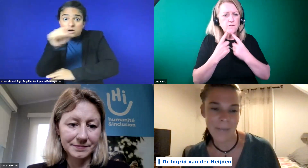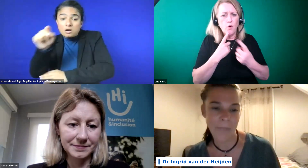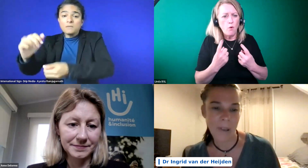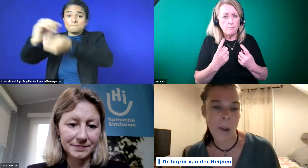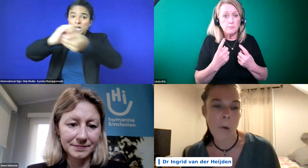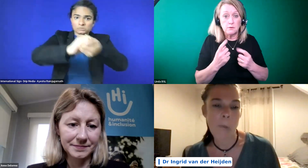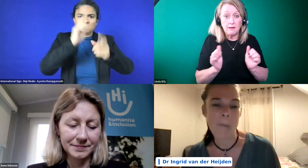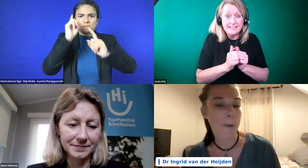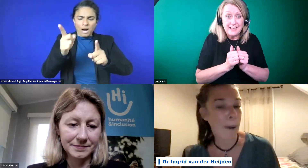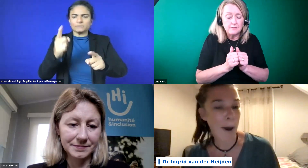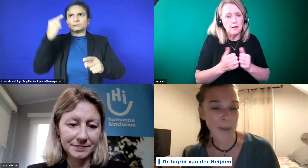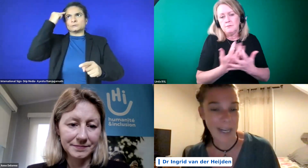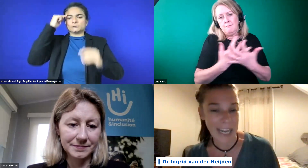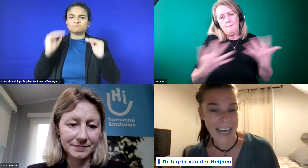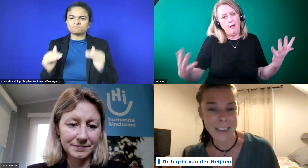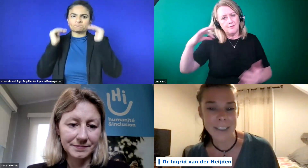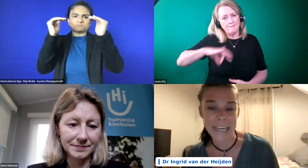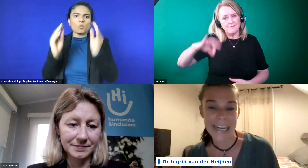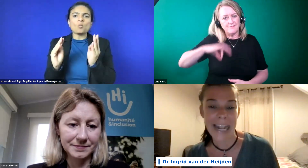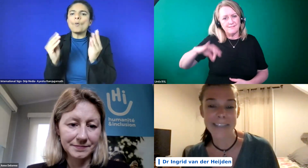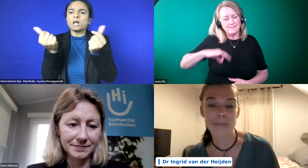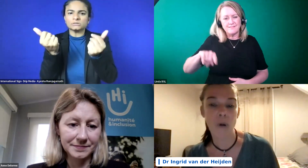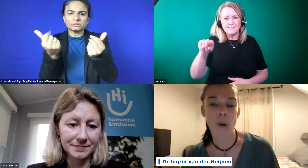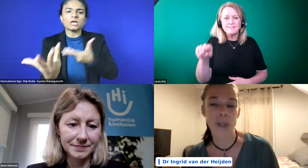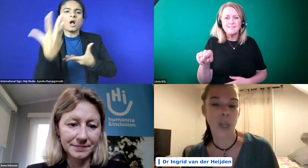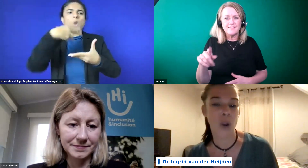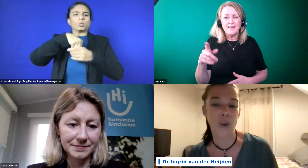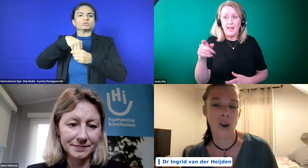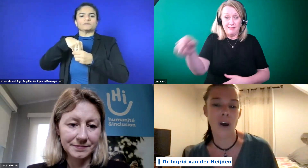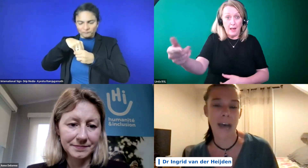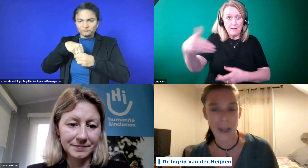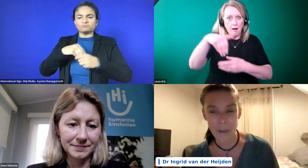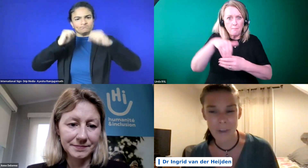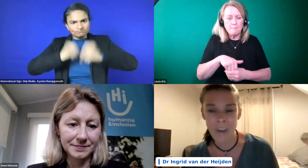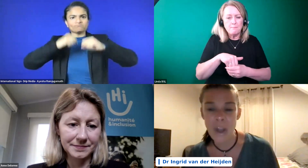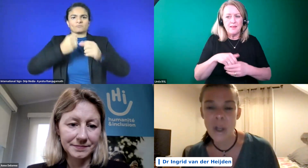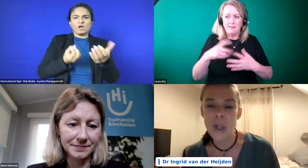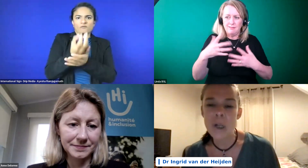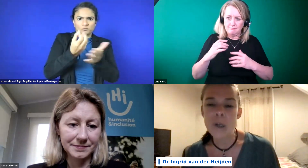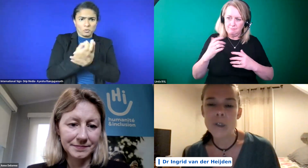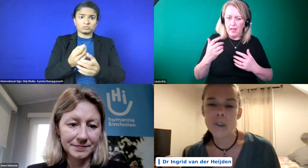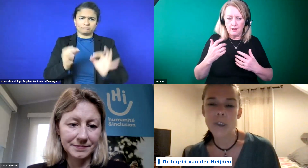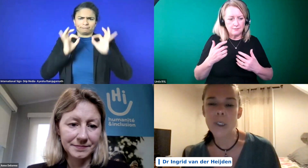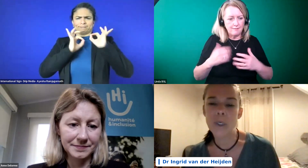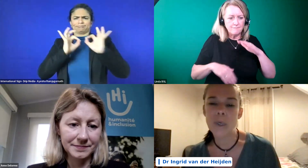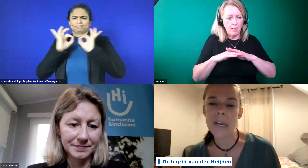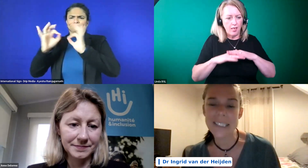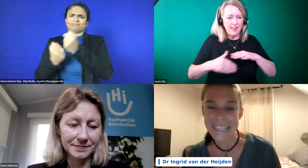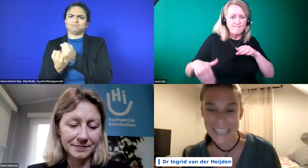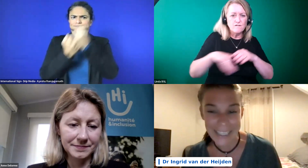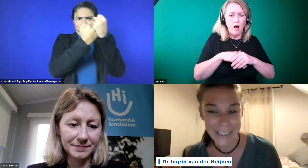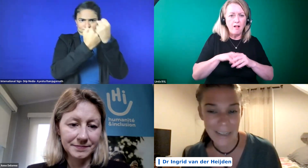benefits. When we empower the client to take an active role in their own health,